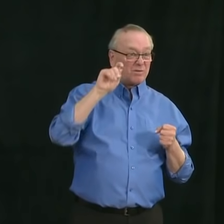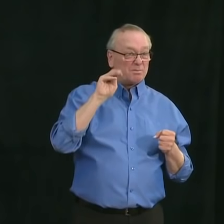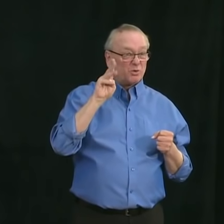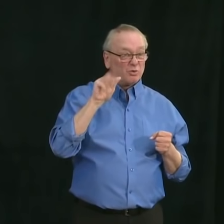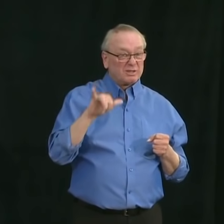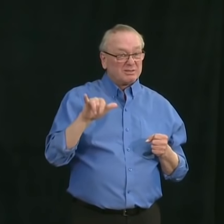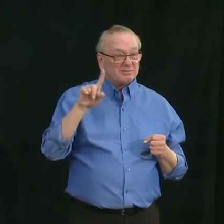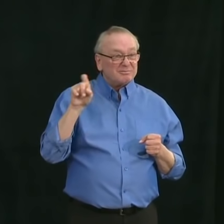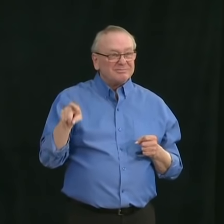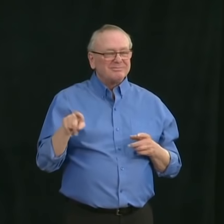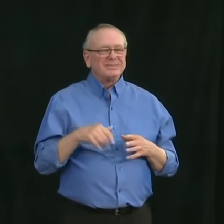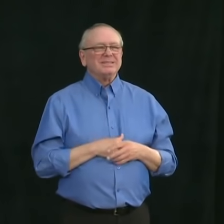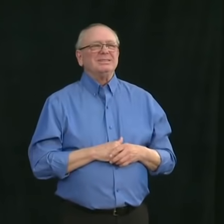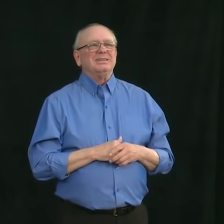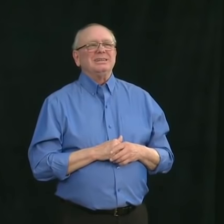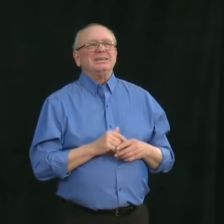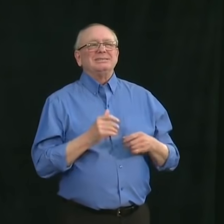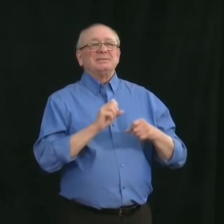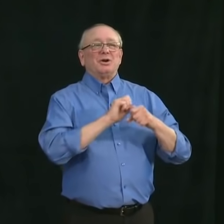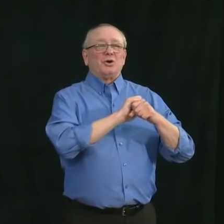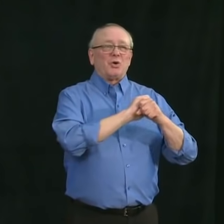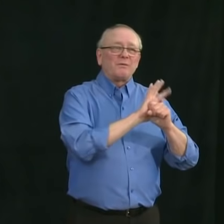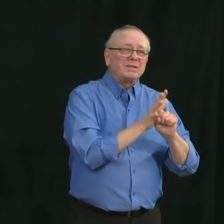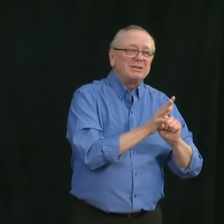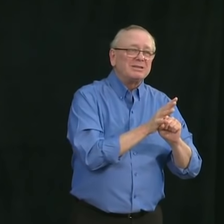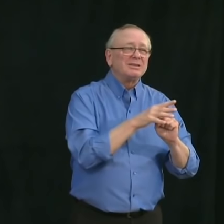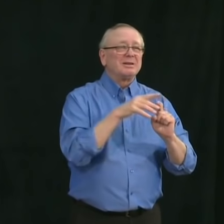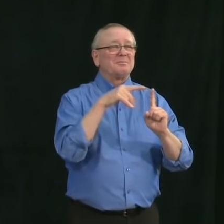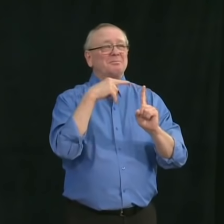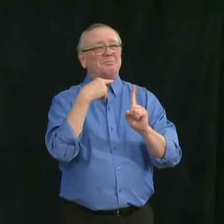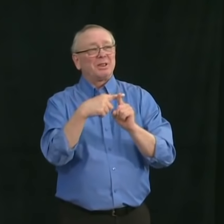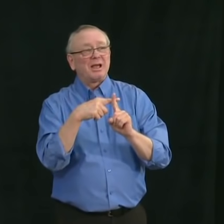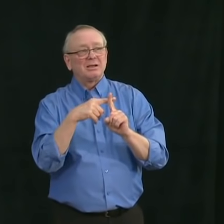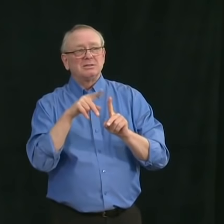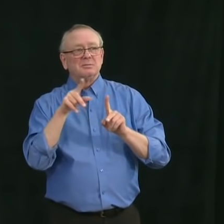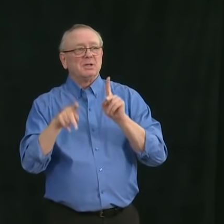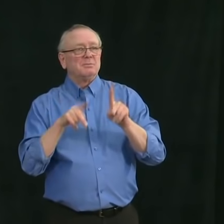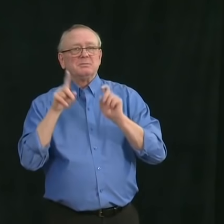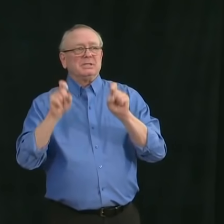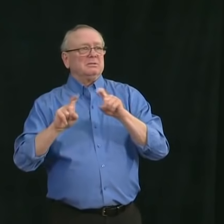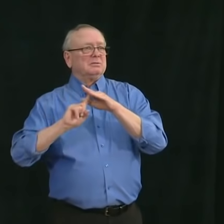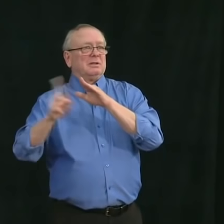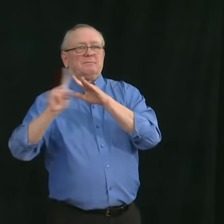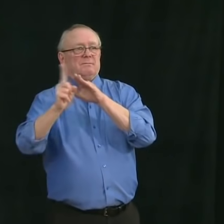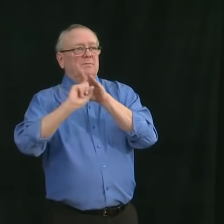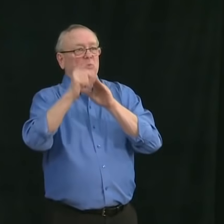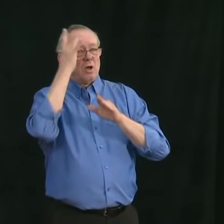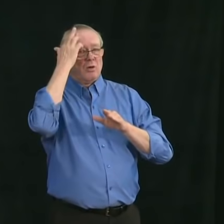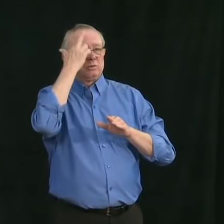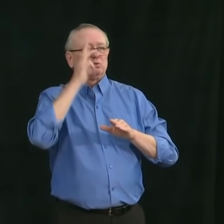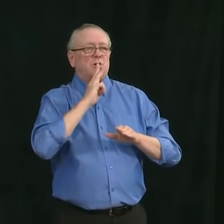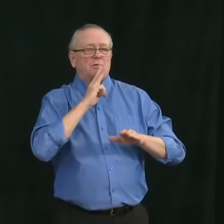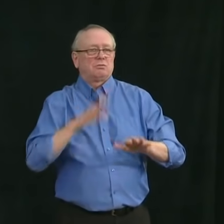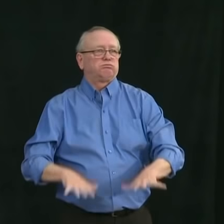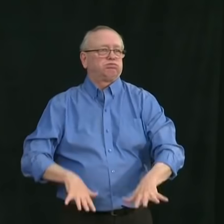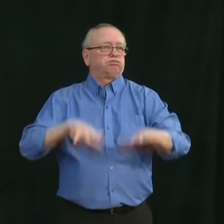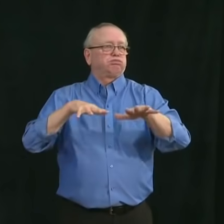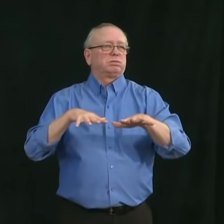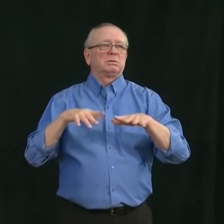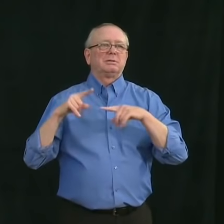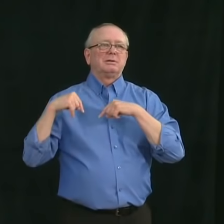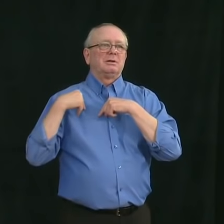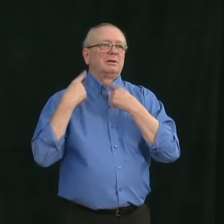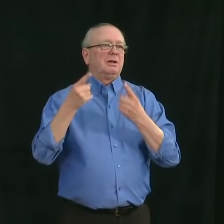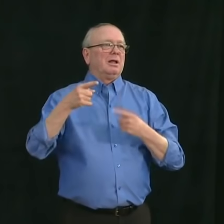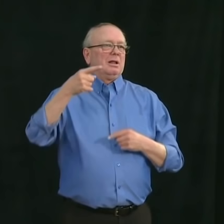alongside COVID-19 is one that's been discussed for several months with respect to the Provincial Operations Centre and emergency management